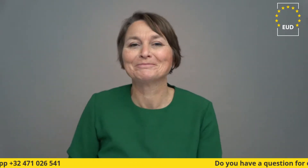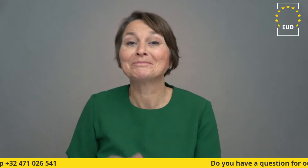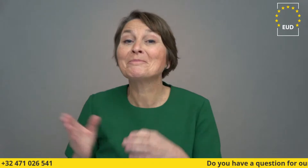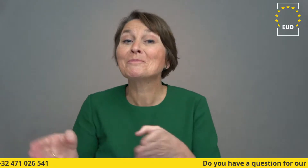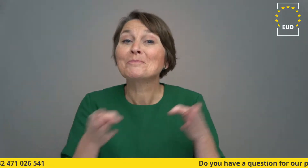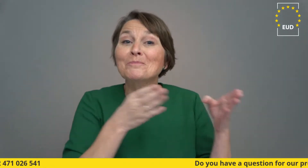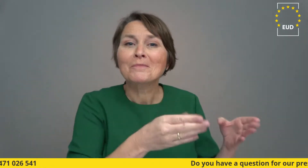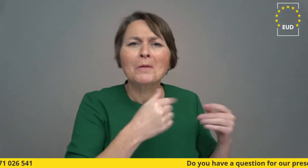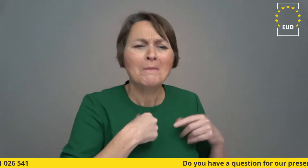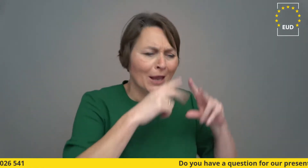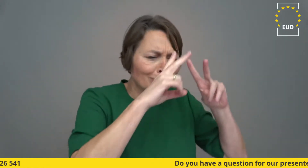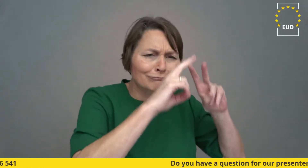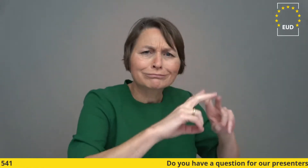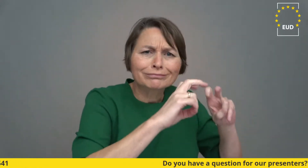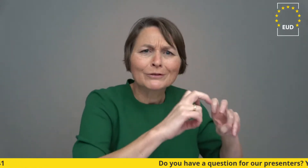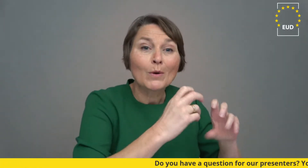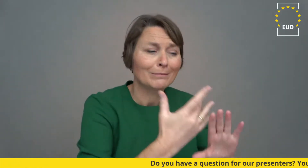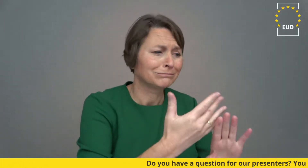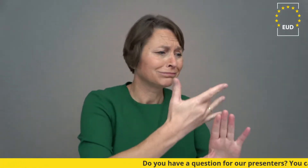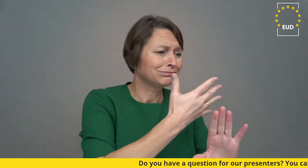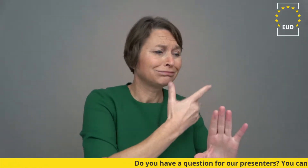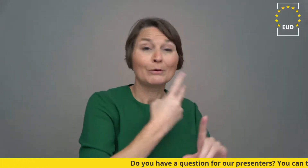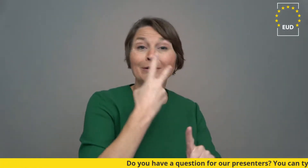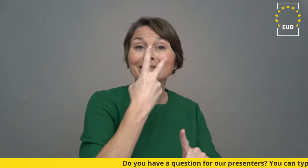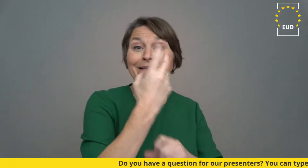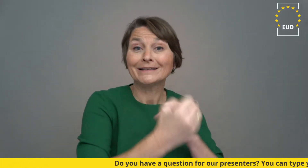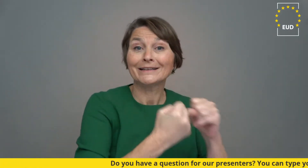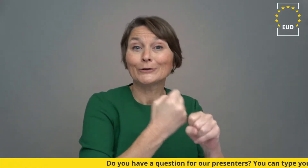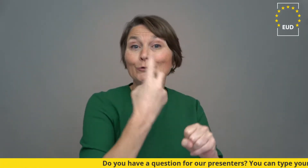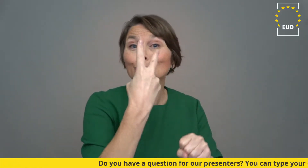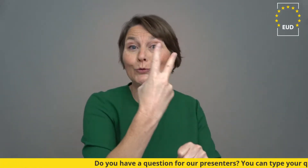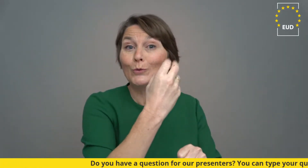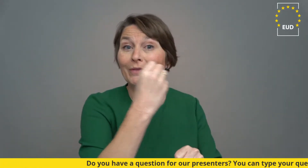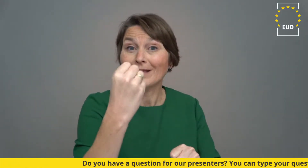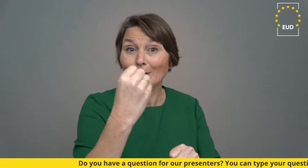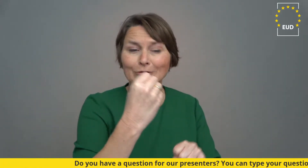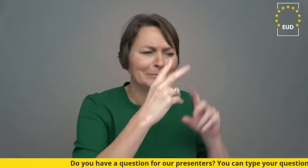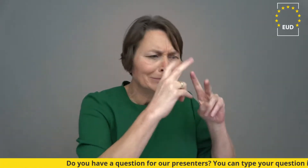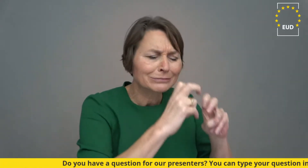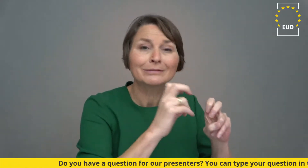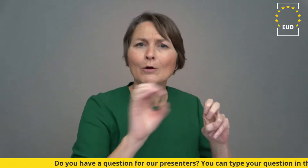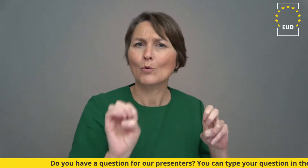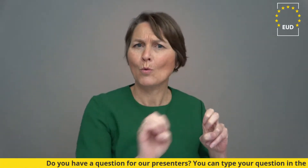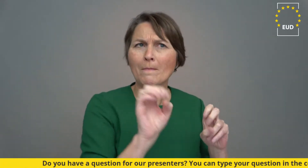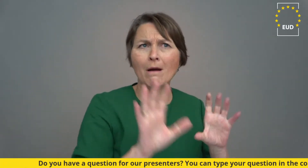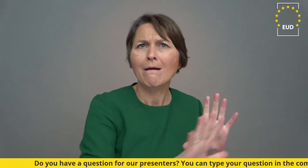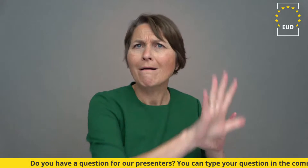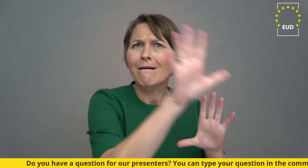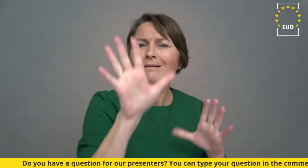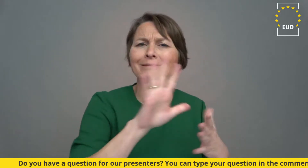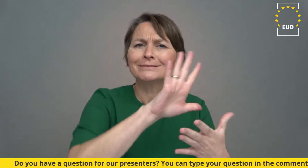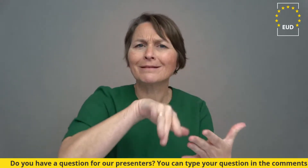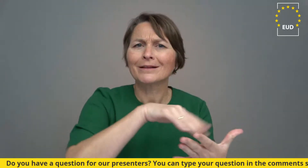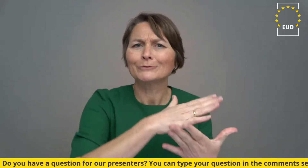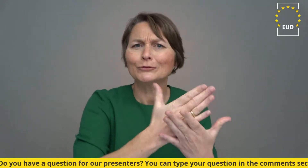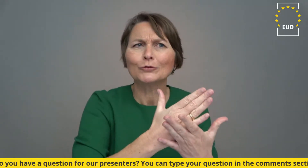language interpretation. So I'm going to share that with you today. And also since the